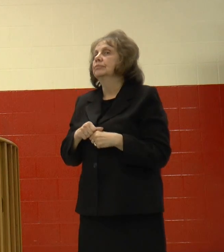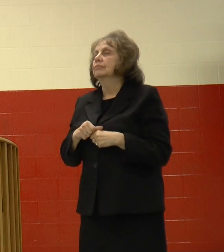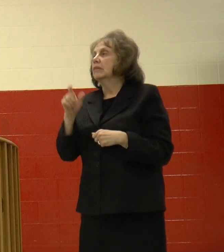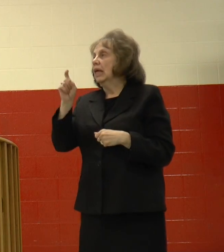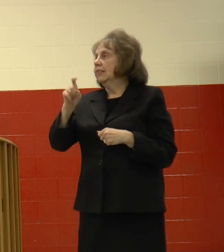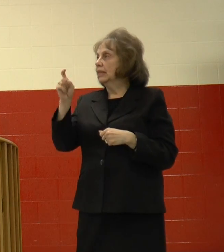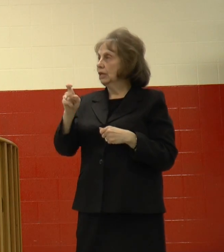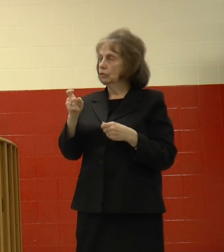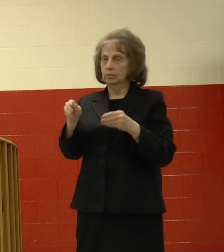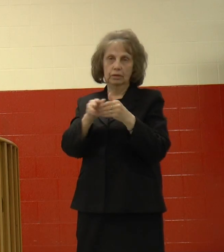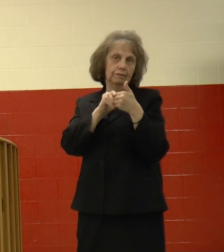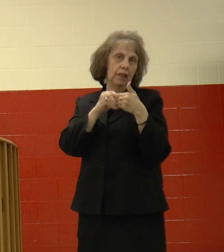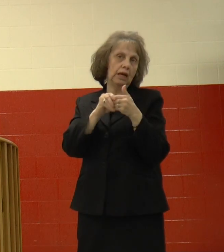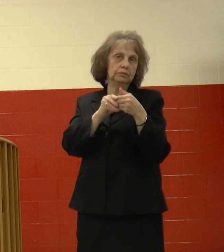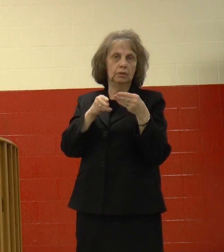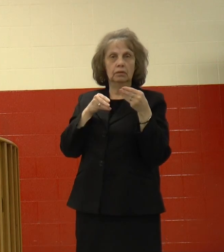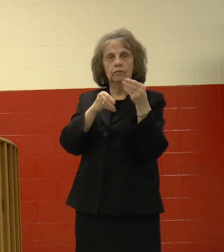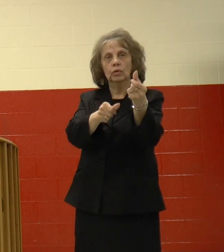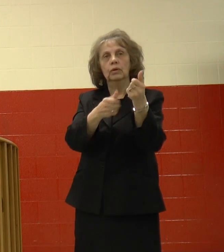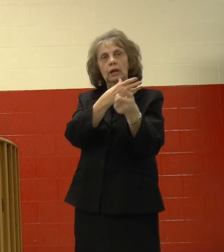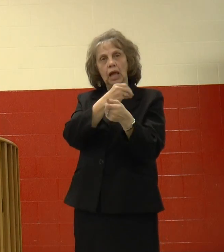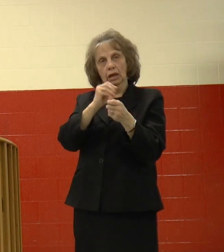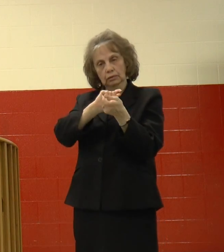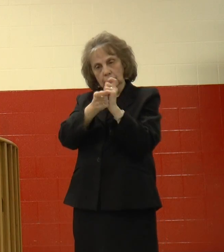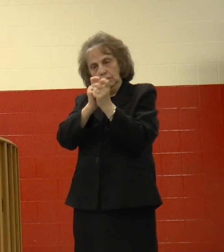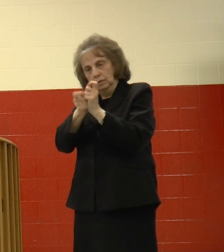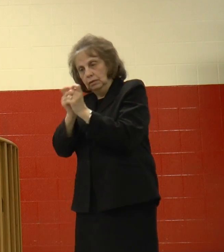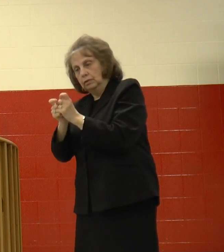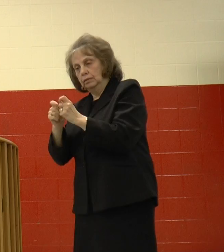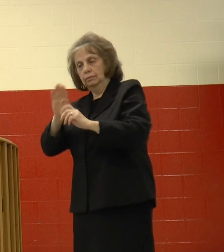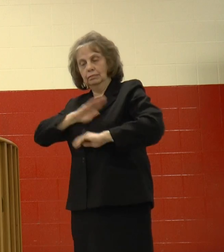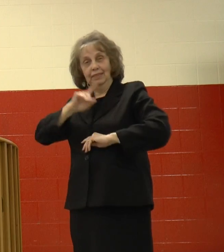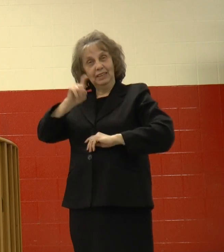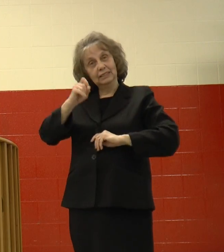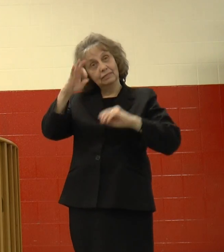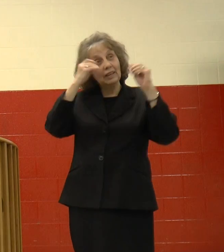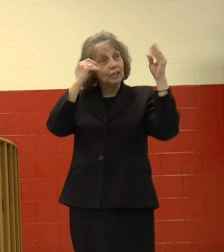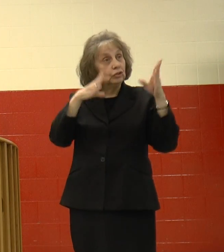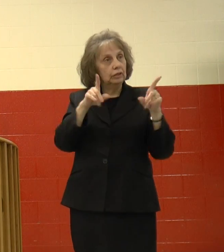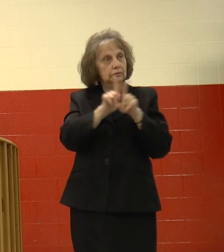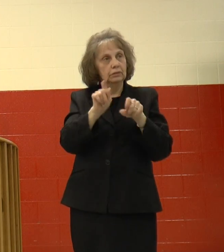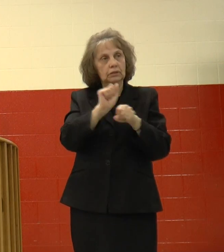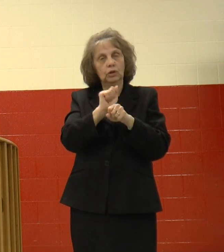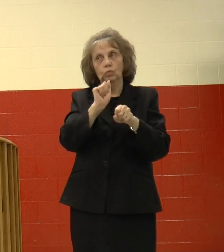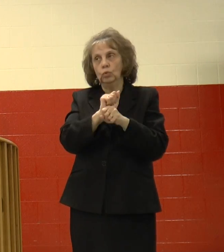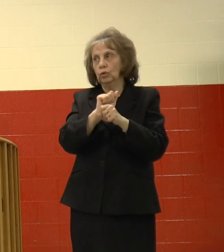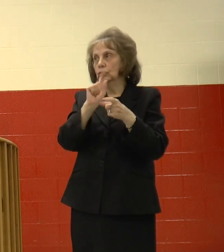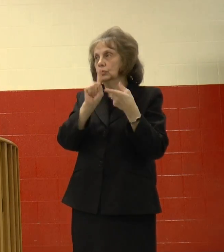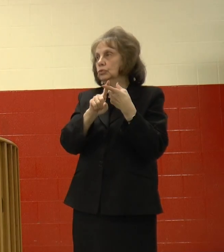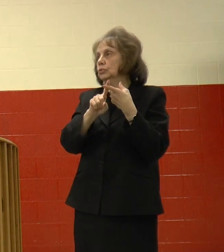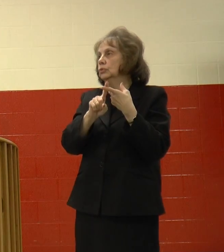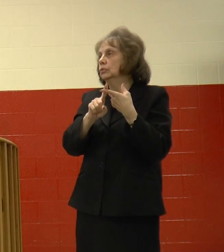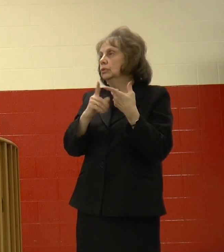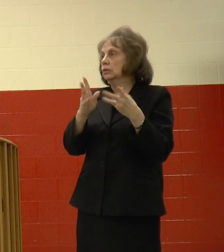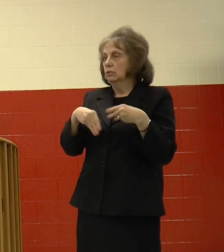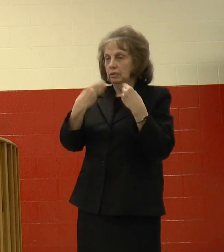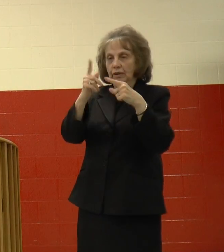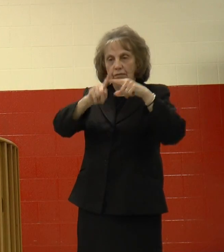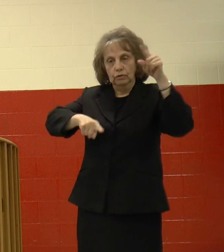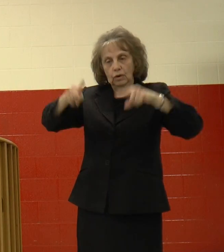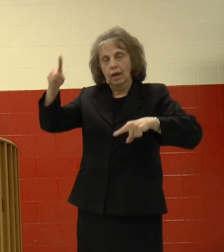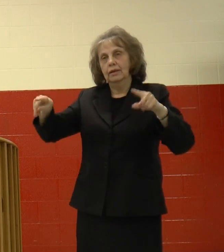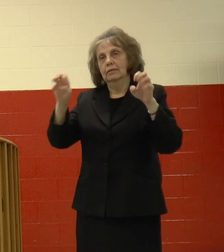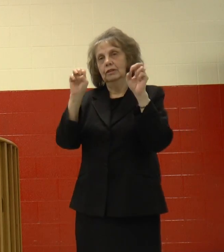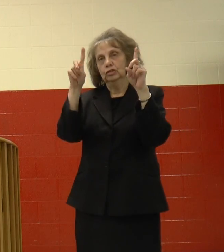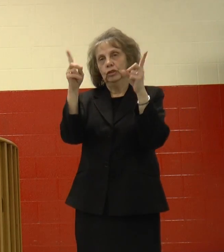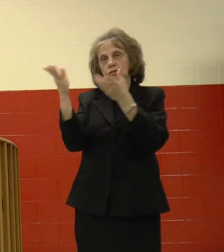be fluid and flexible. They need to rapidly reconfigure to meet the needs of educators as they work to provide the varieties of